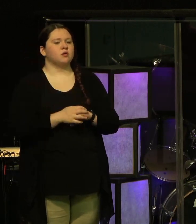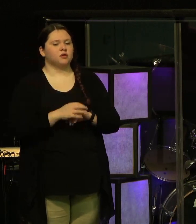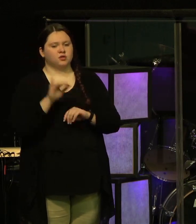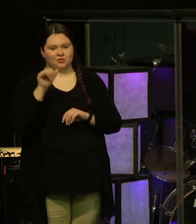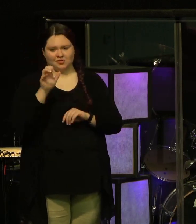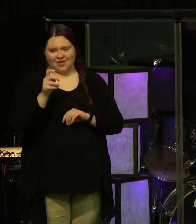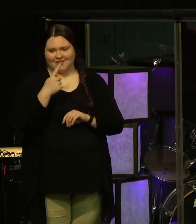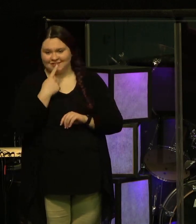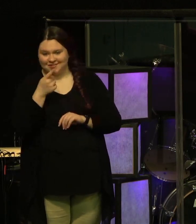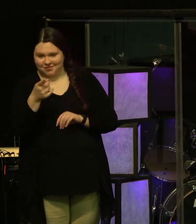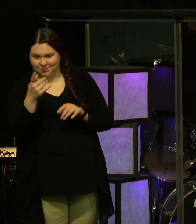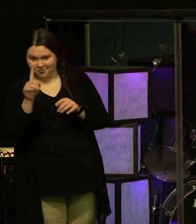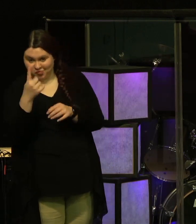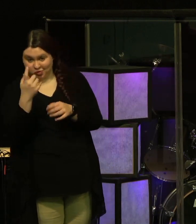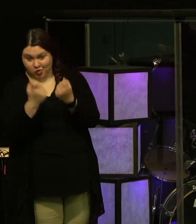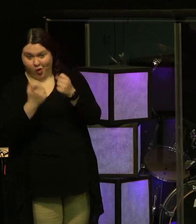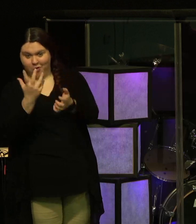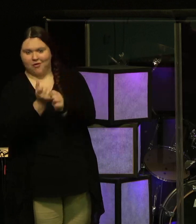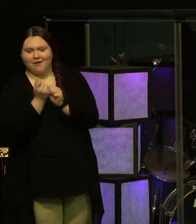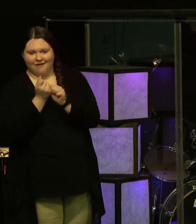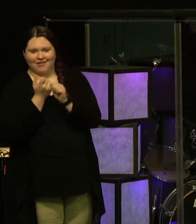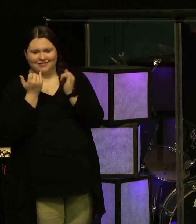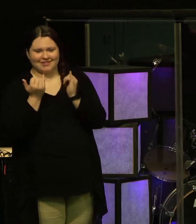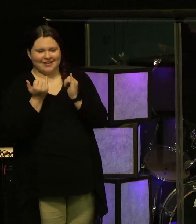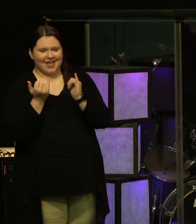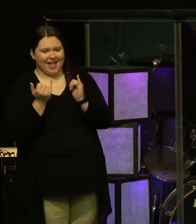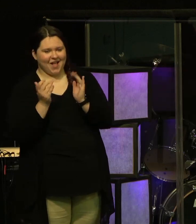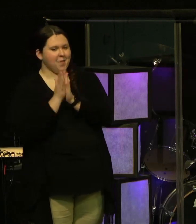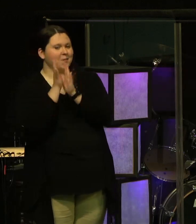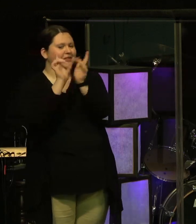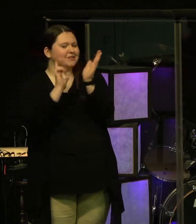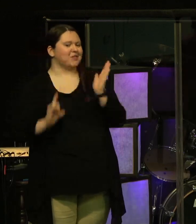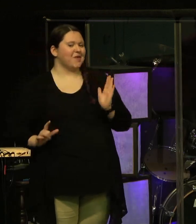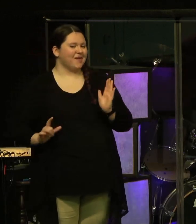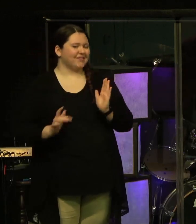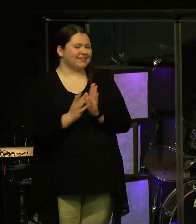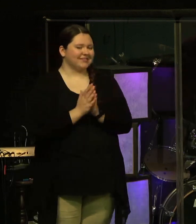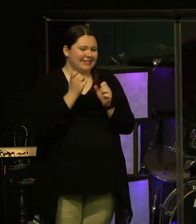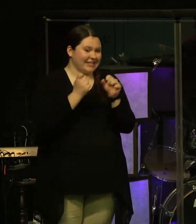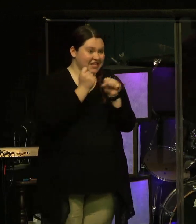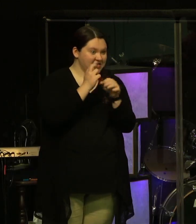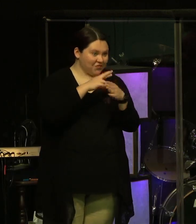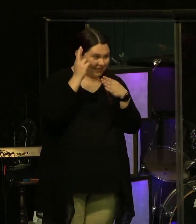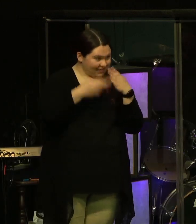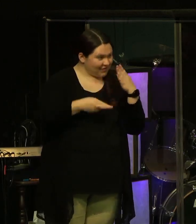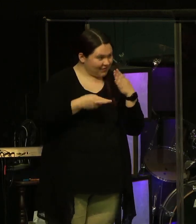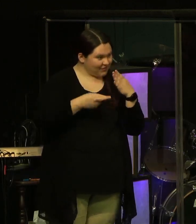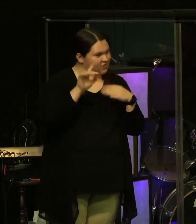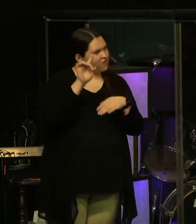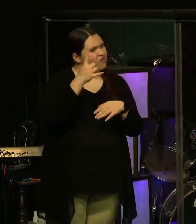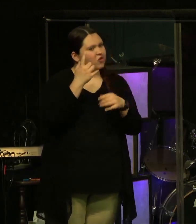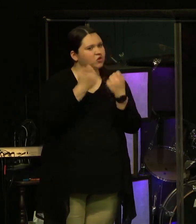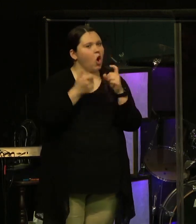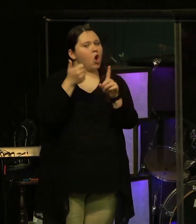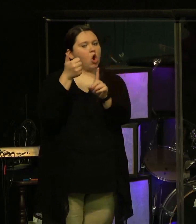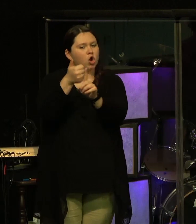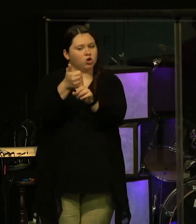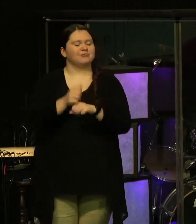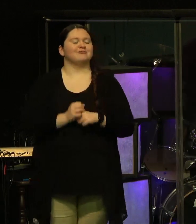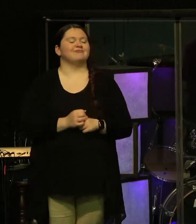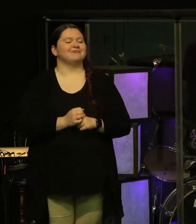mentioned Tracy getting her first car today. Praise the Lord for that. Year of results, she got her first car.